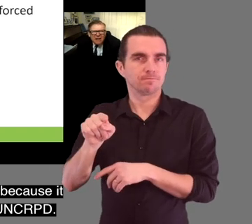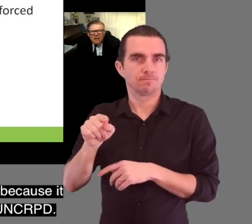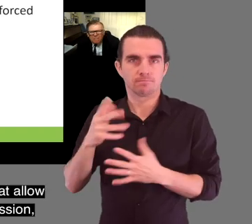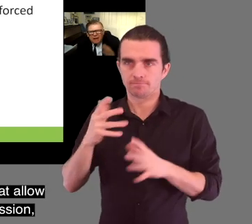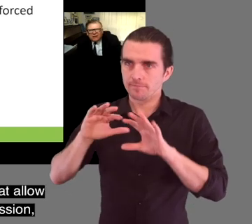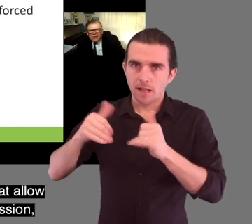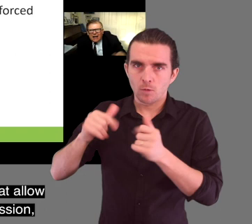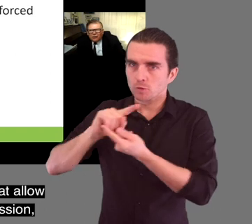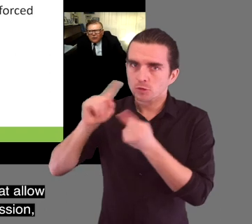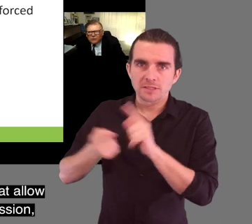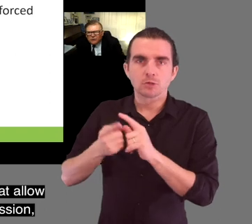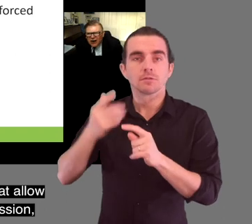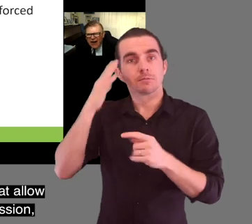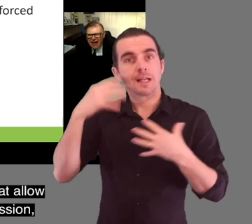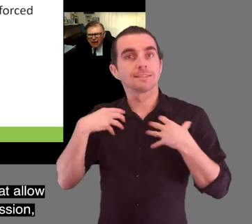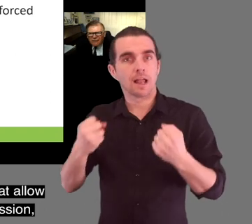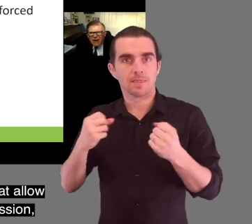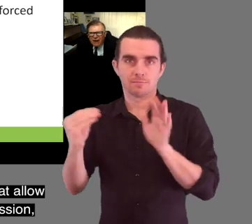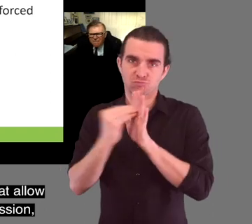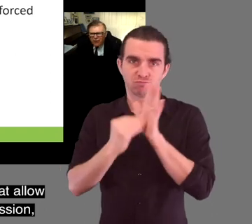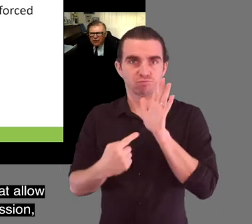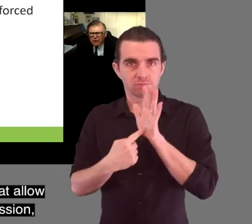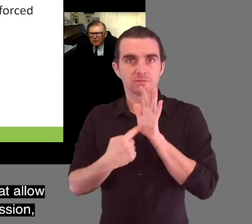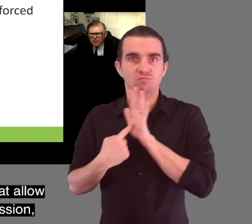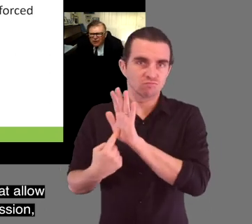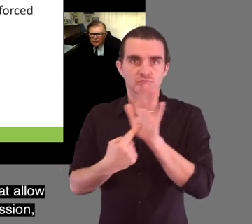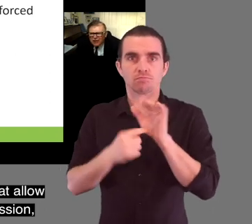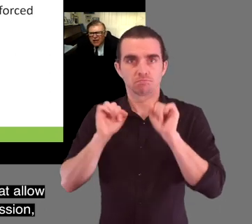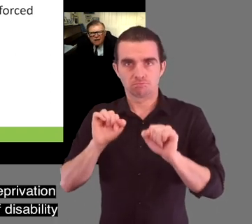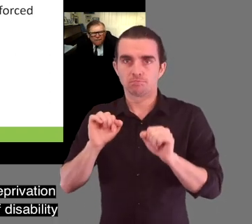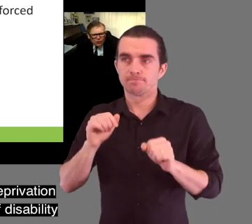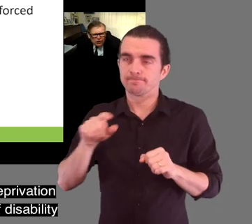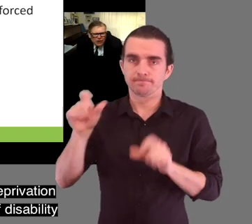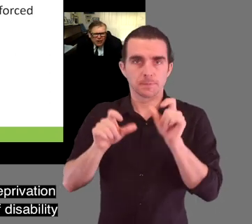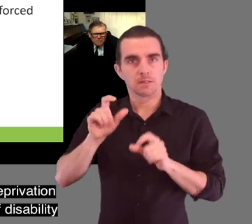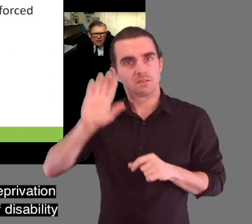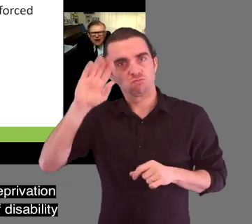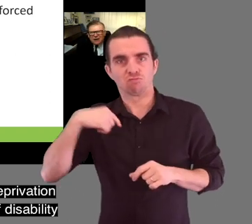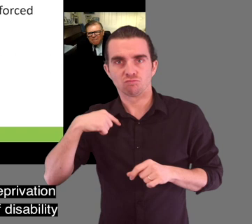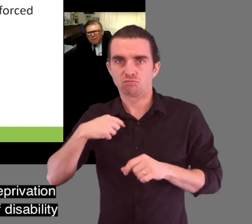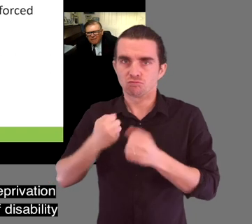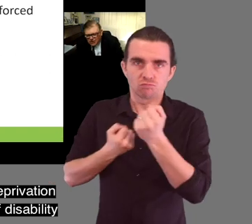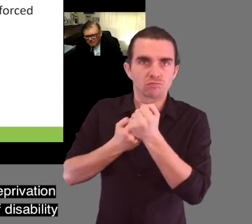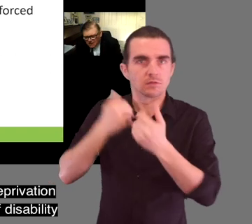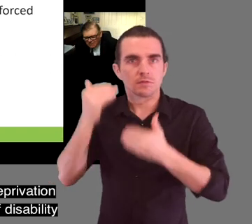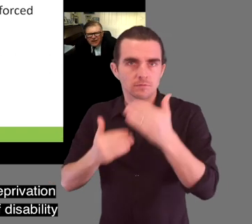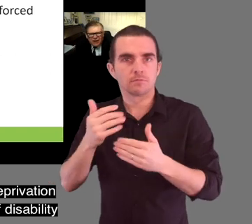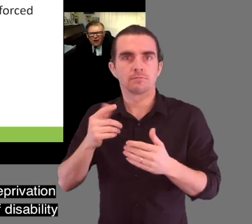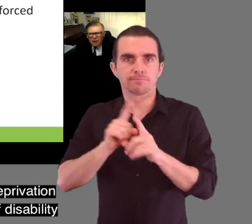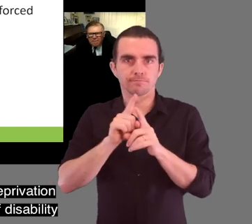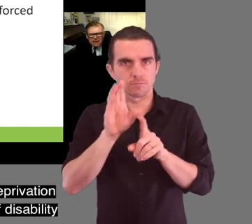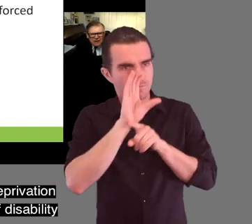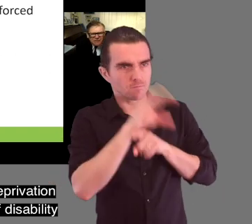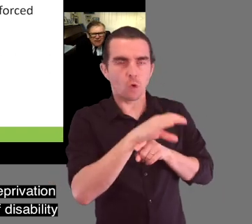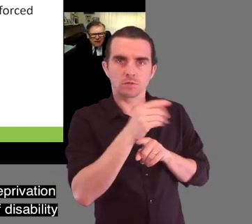UNCRPD. Mental health laws that allow for involuntary admission, forced treatment, and deprivation of liberty on